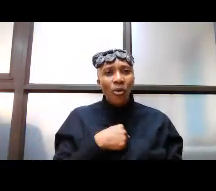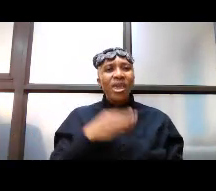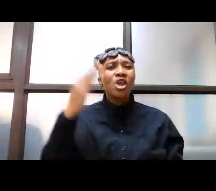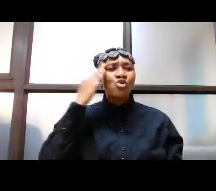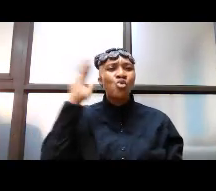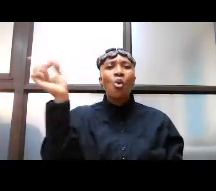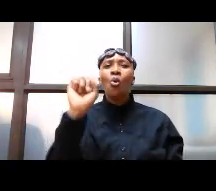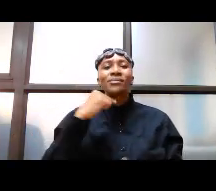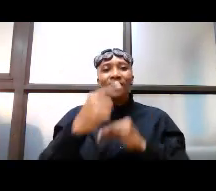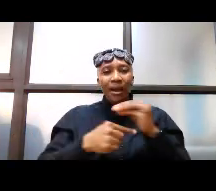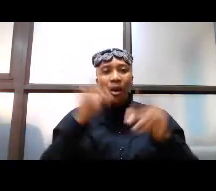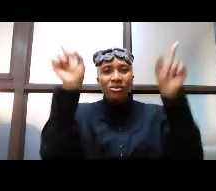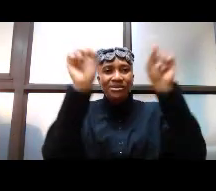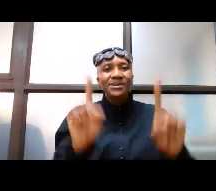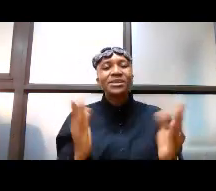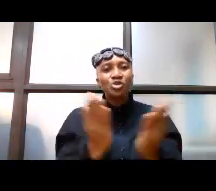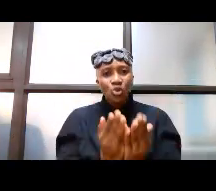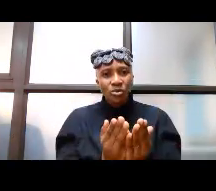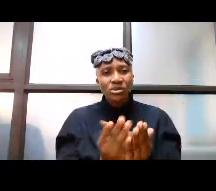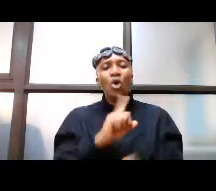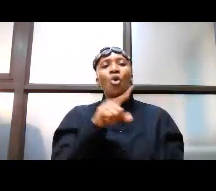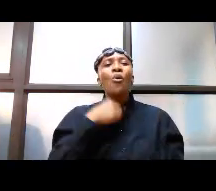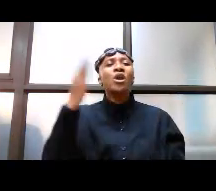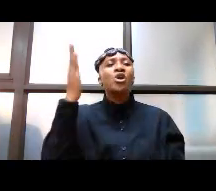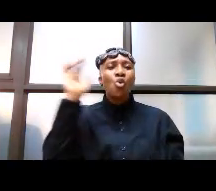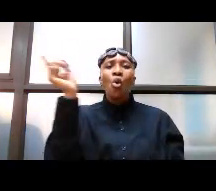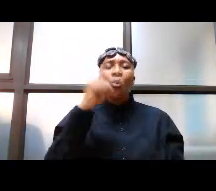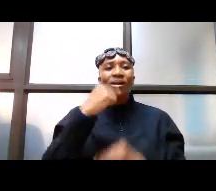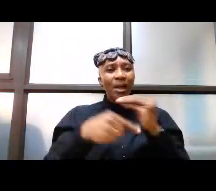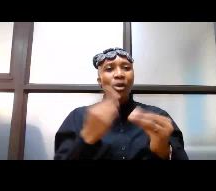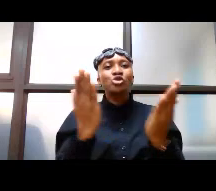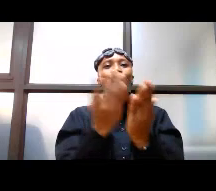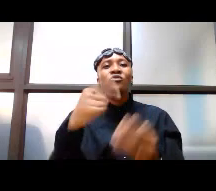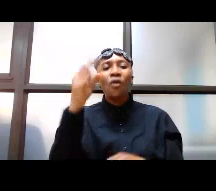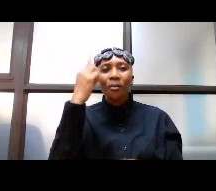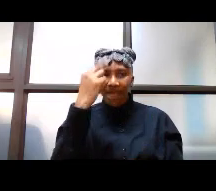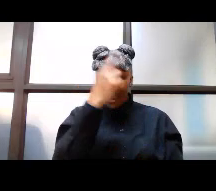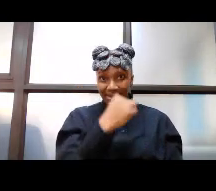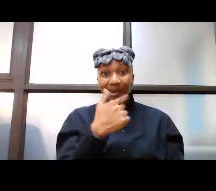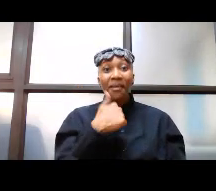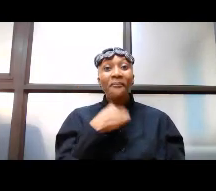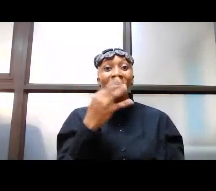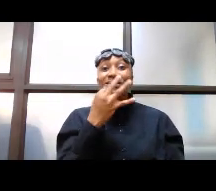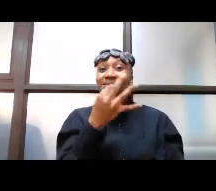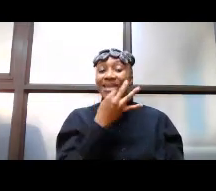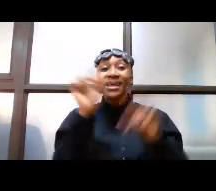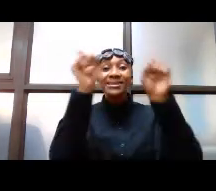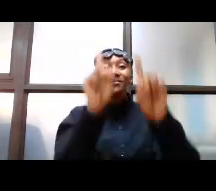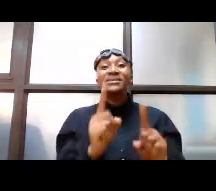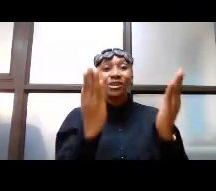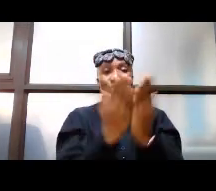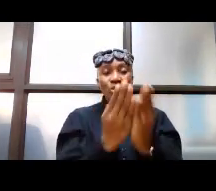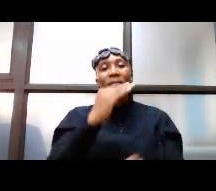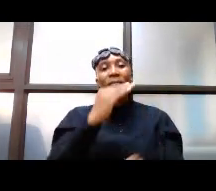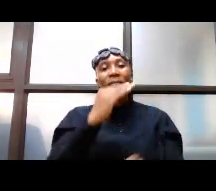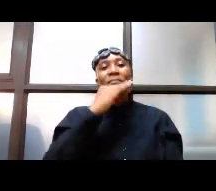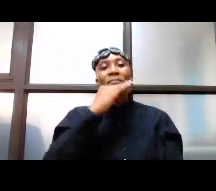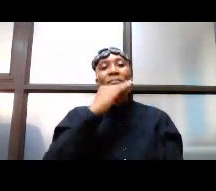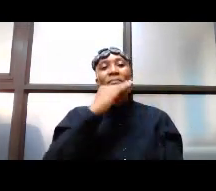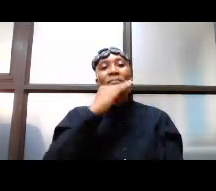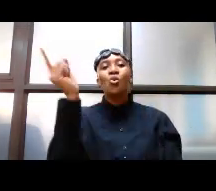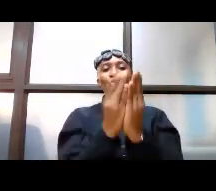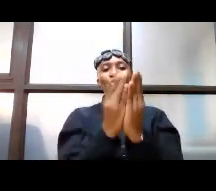about special schools or schools for the blind? If I say special schools, just know that I'm referring to schools for the blind.